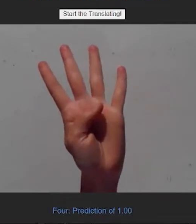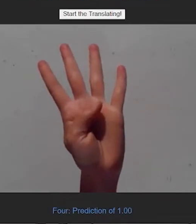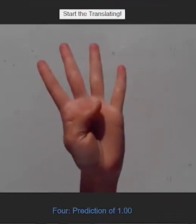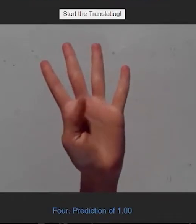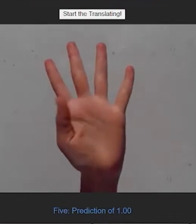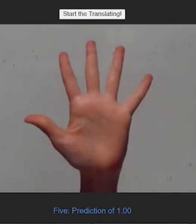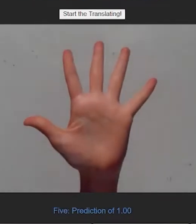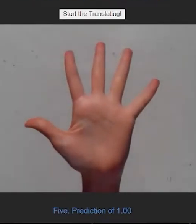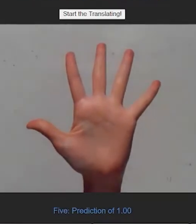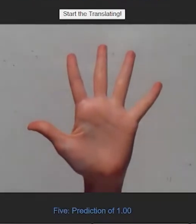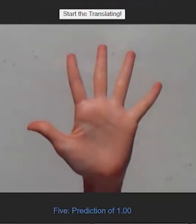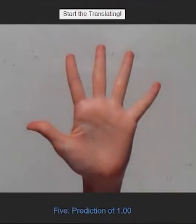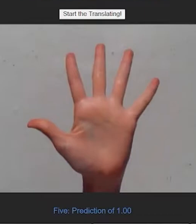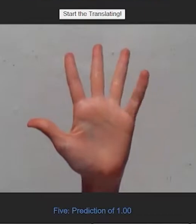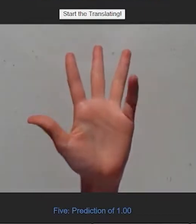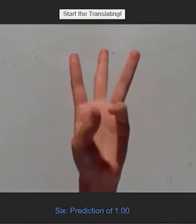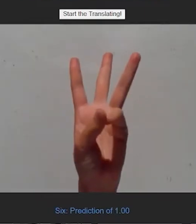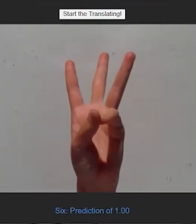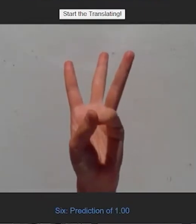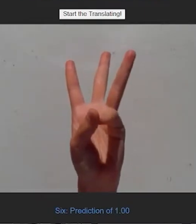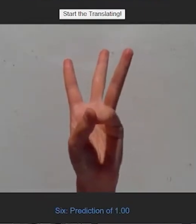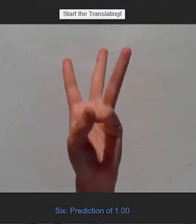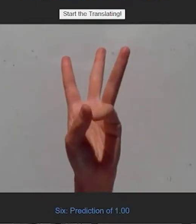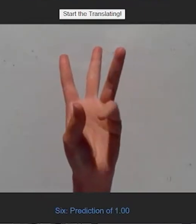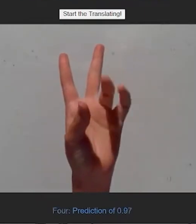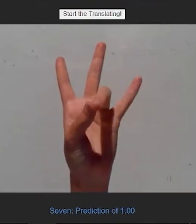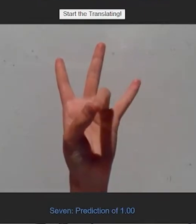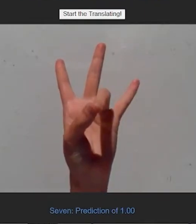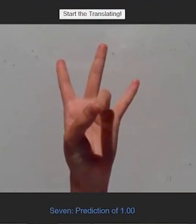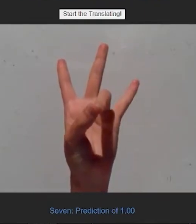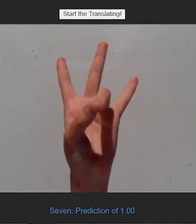4, 5, 6,